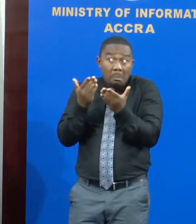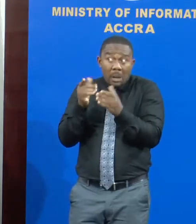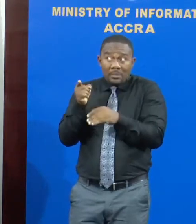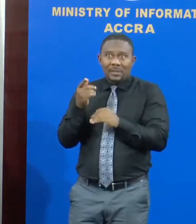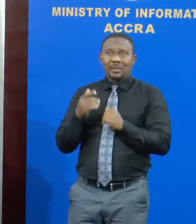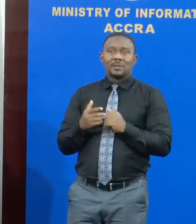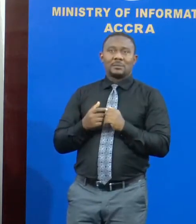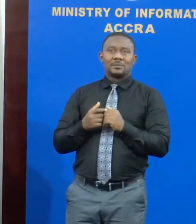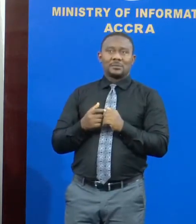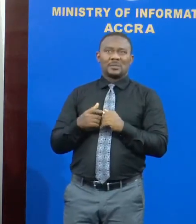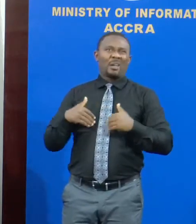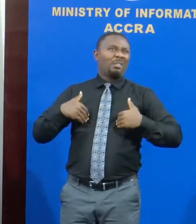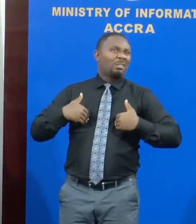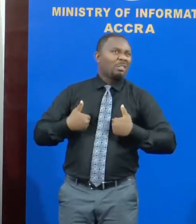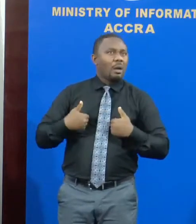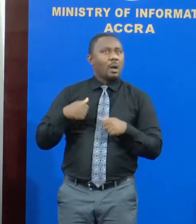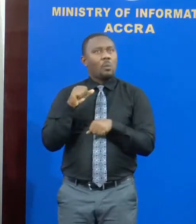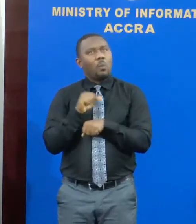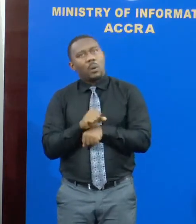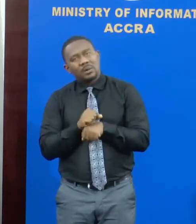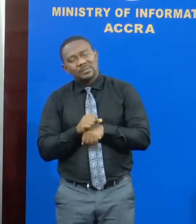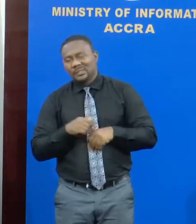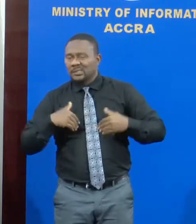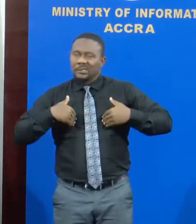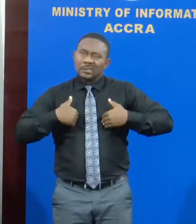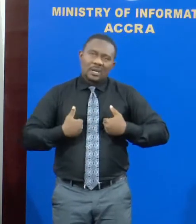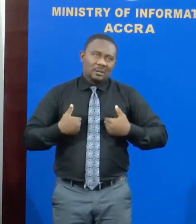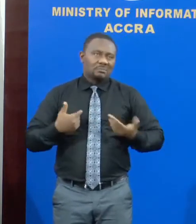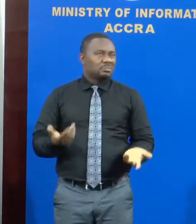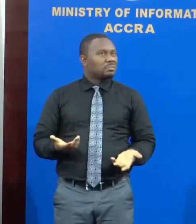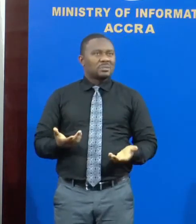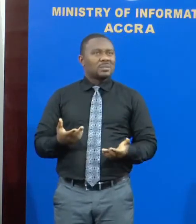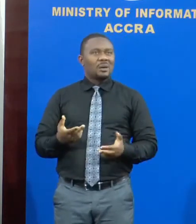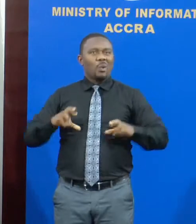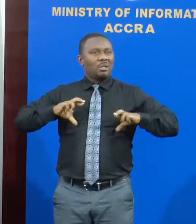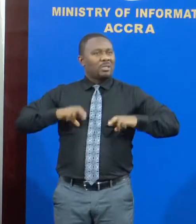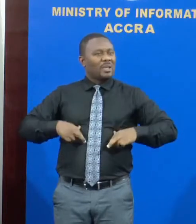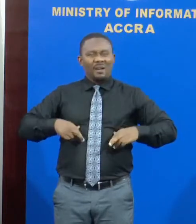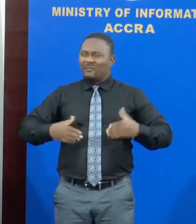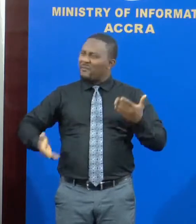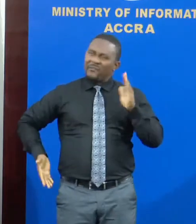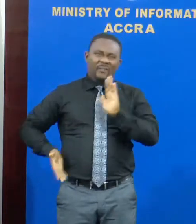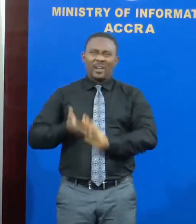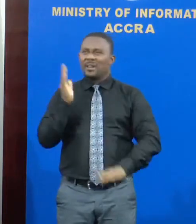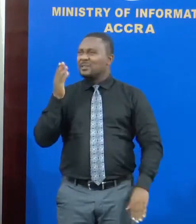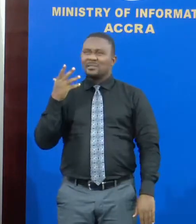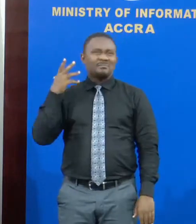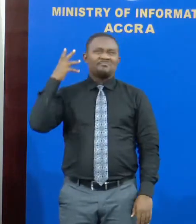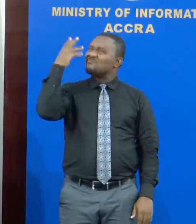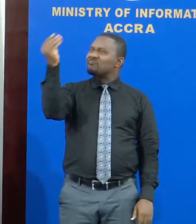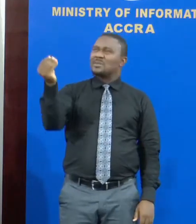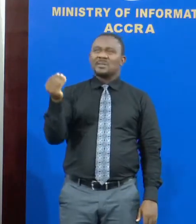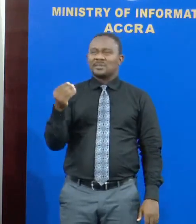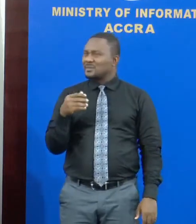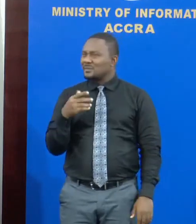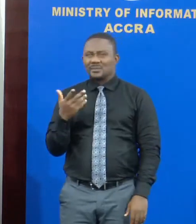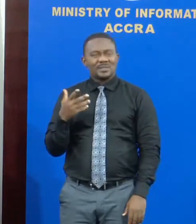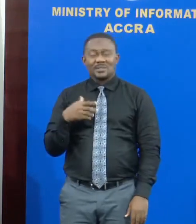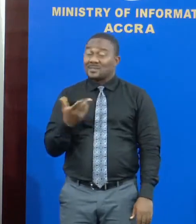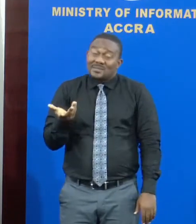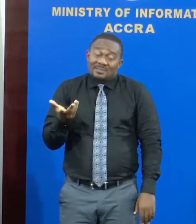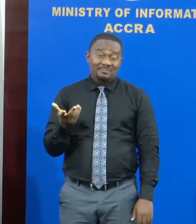decided that they are tired, they want to take early retirement and then go and, you know, cool